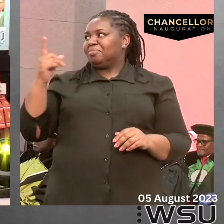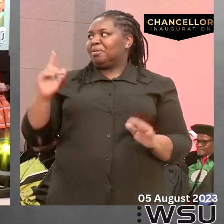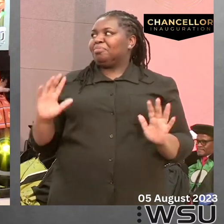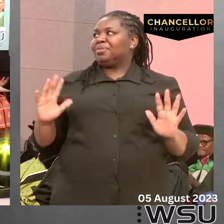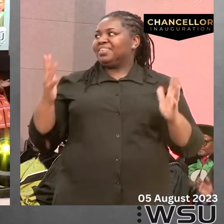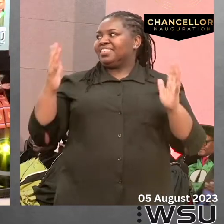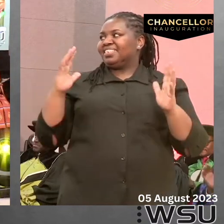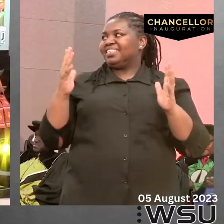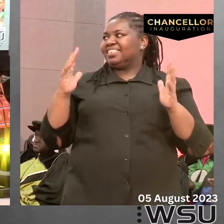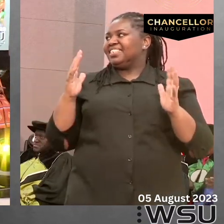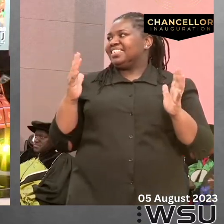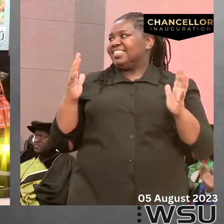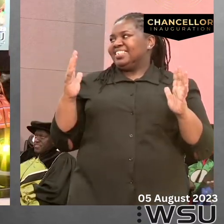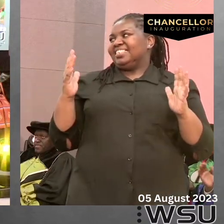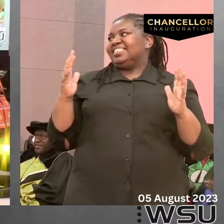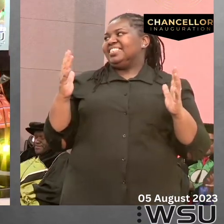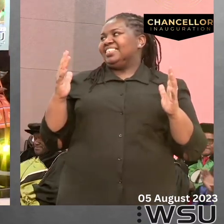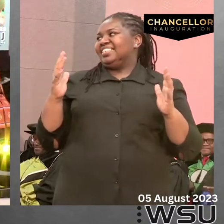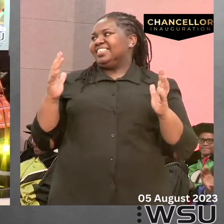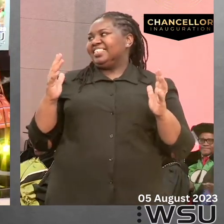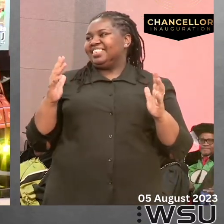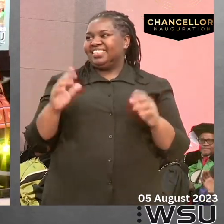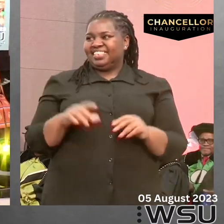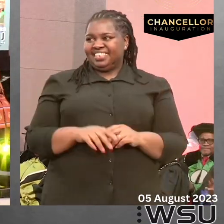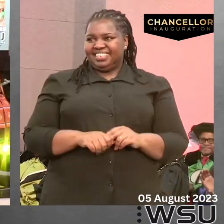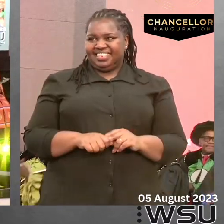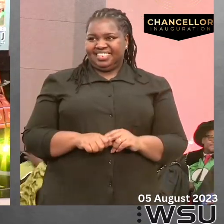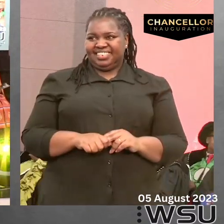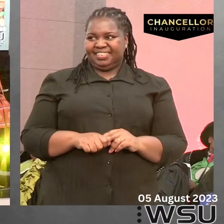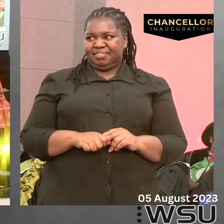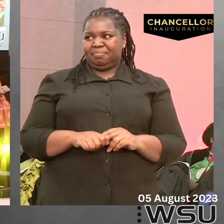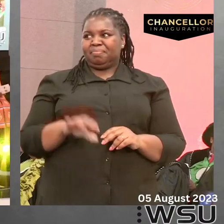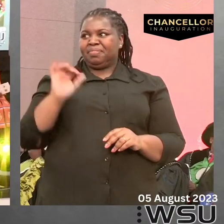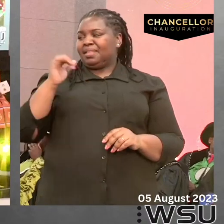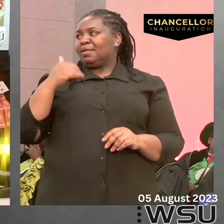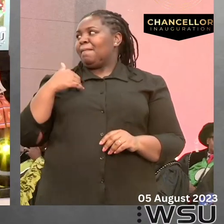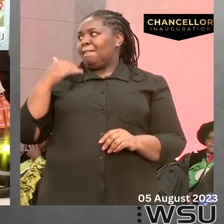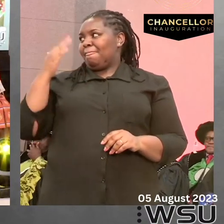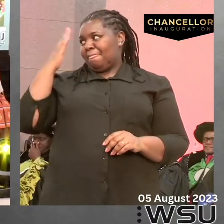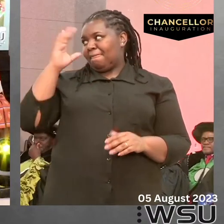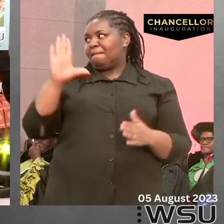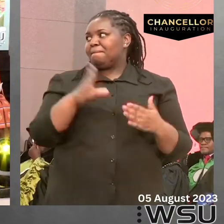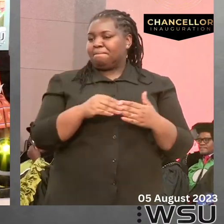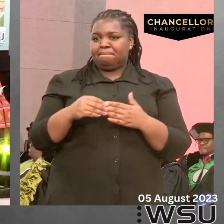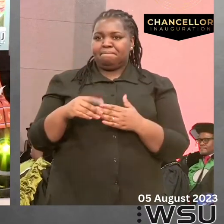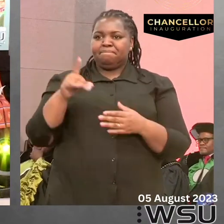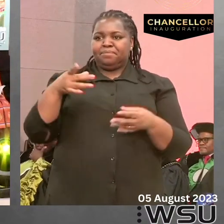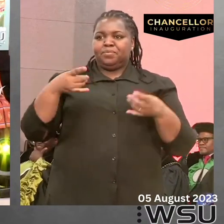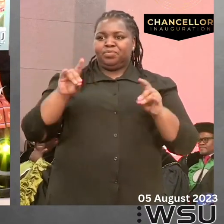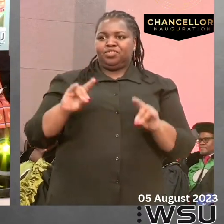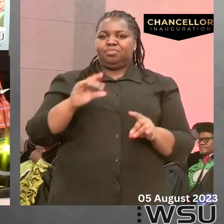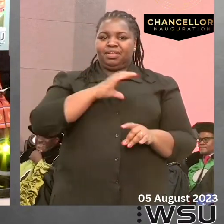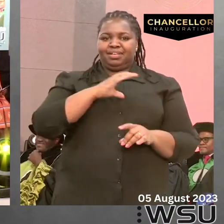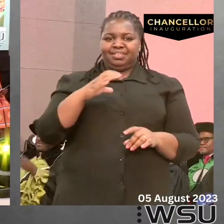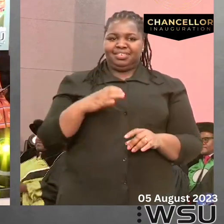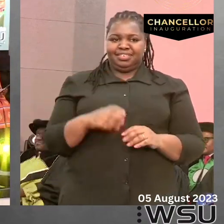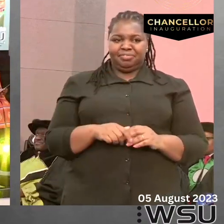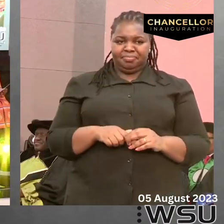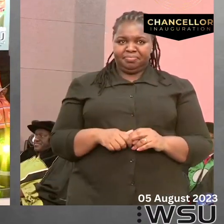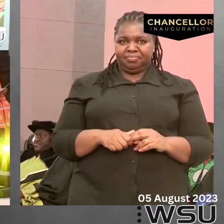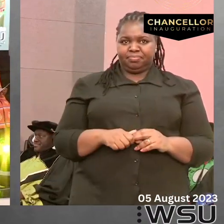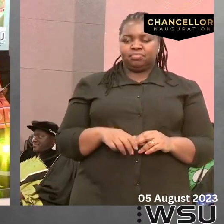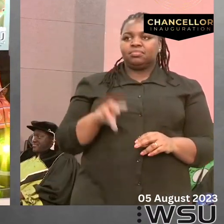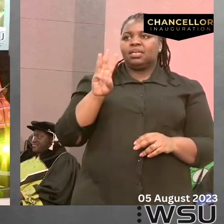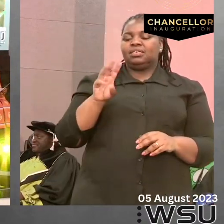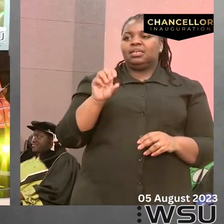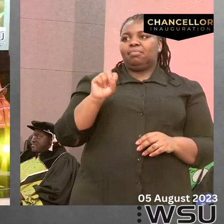of applause. They are almost all of them here. And also led by the Chairperson of Council, of course.